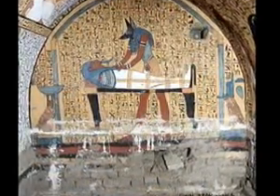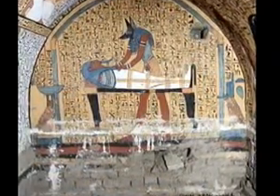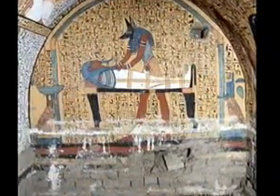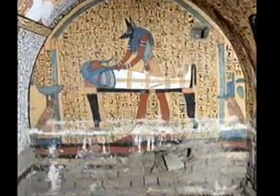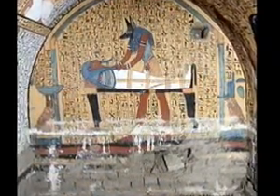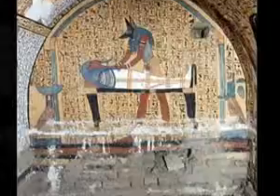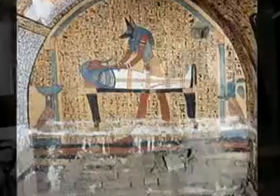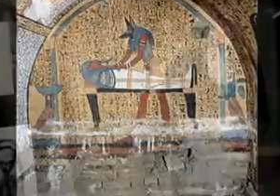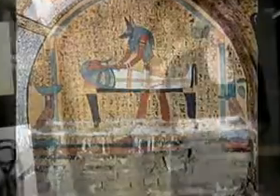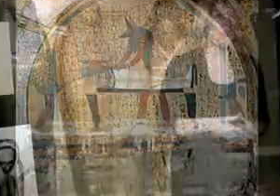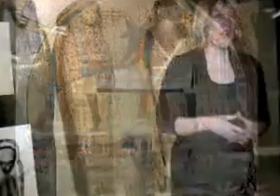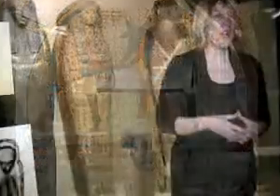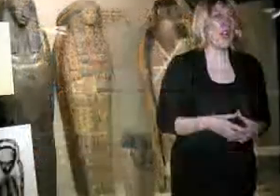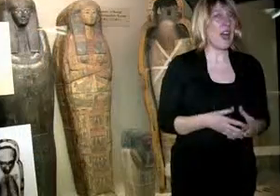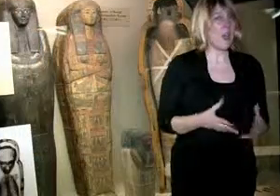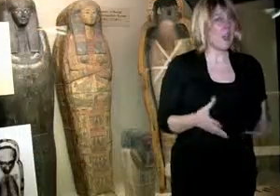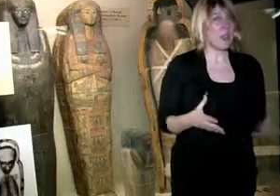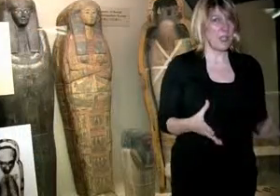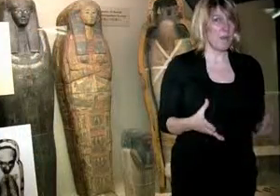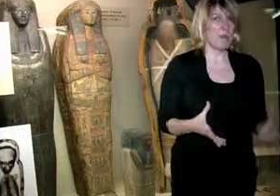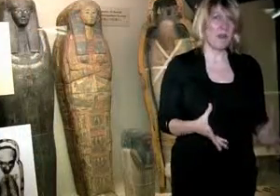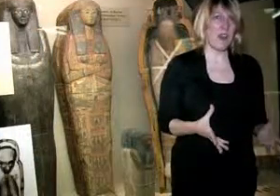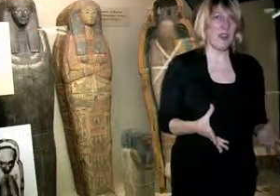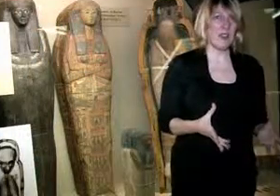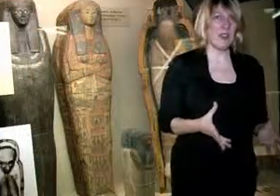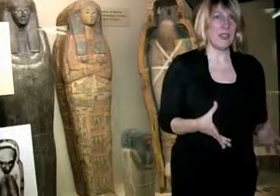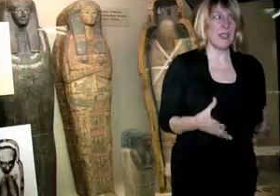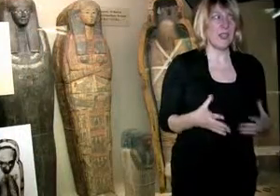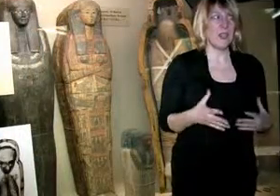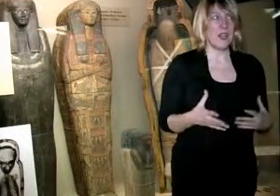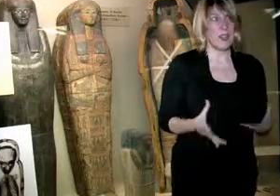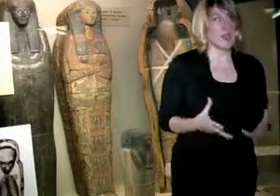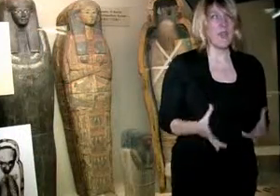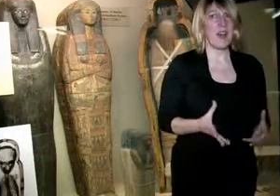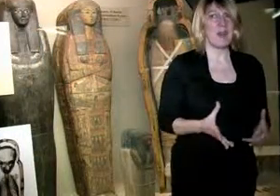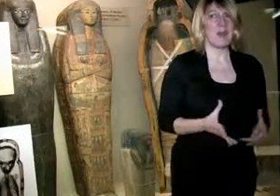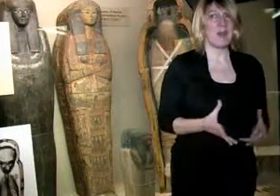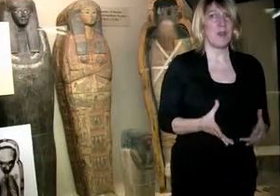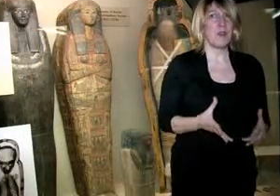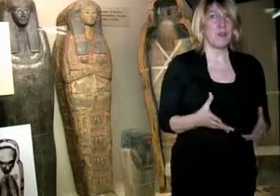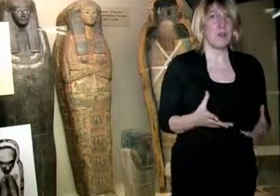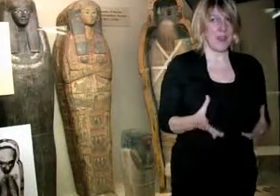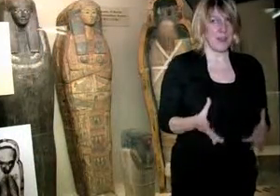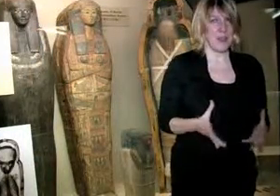up the problem of how do you keep the body identifiable by the ka?